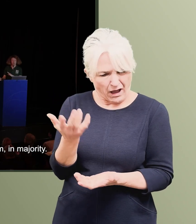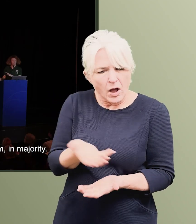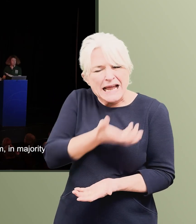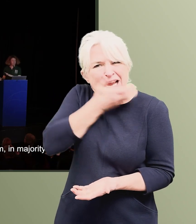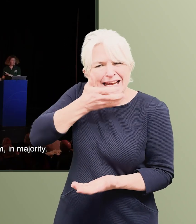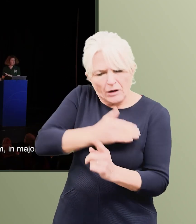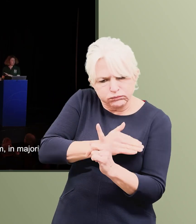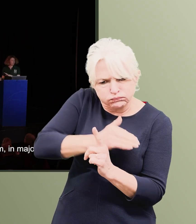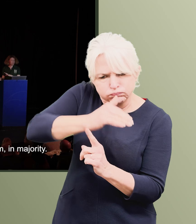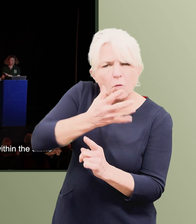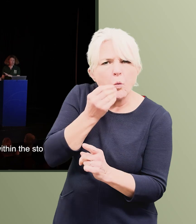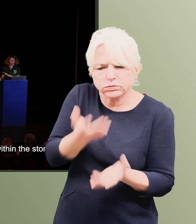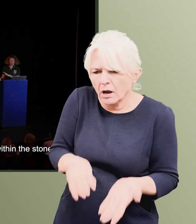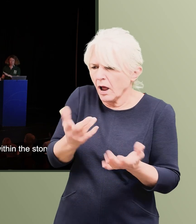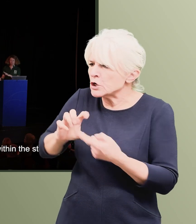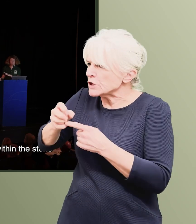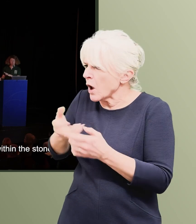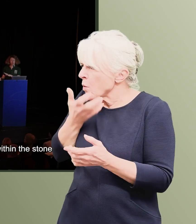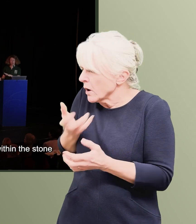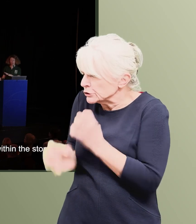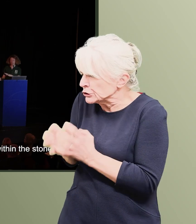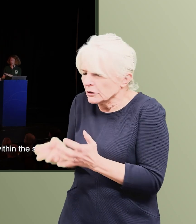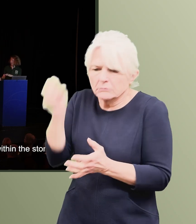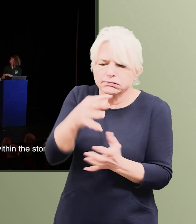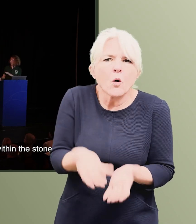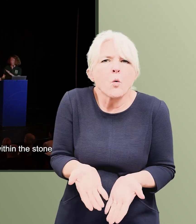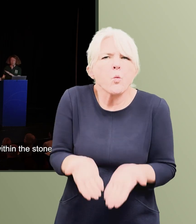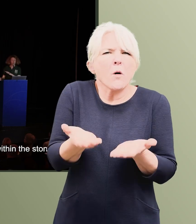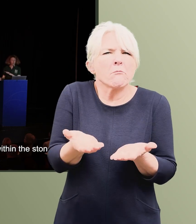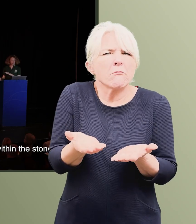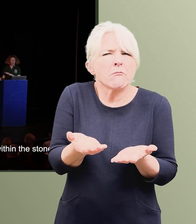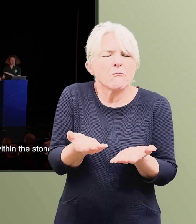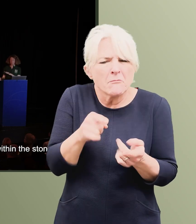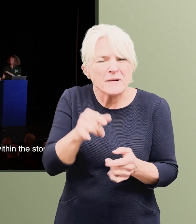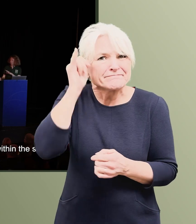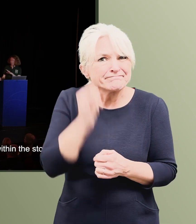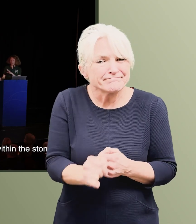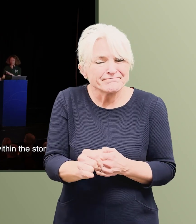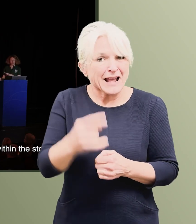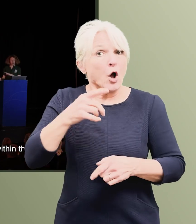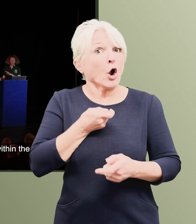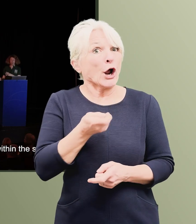majority. Equally, there has been a bit of a breakthrough recently with people finding